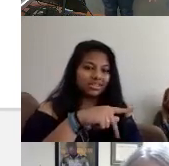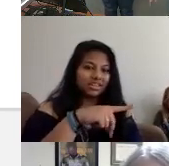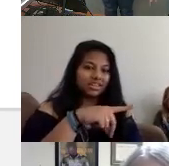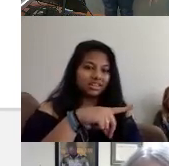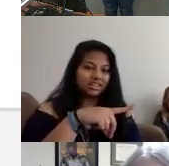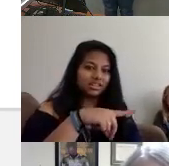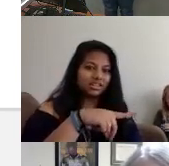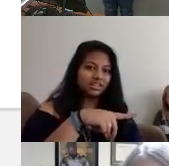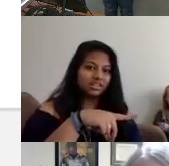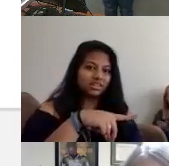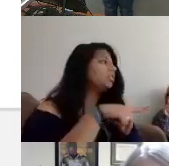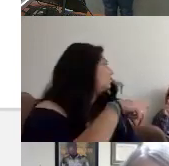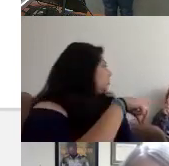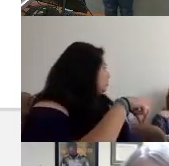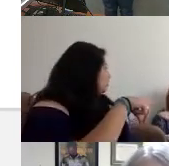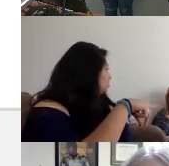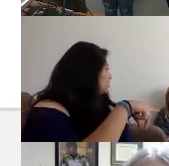Ah, dang it, my name clicked.